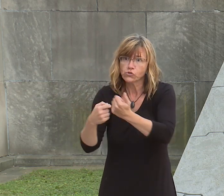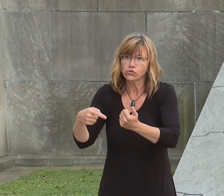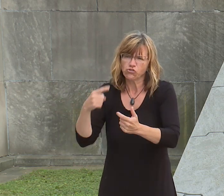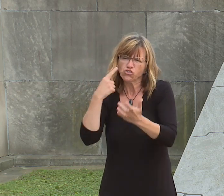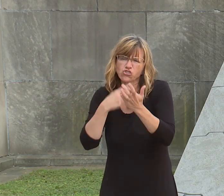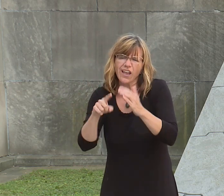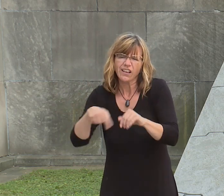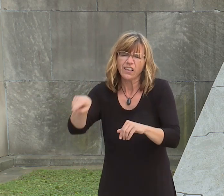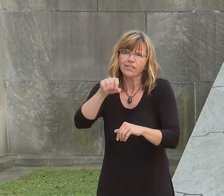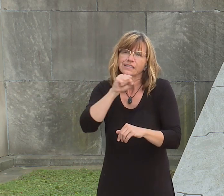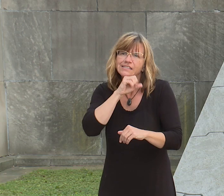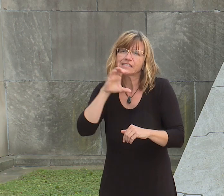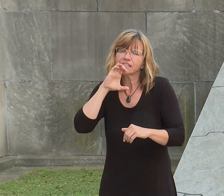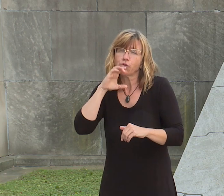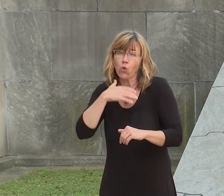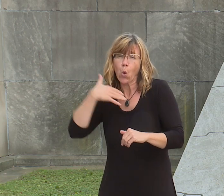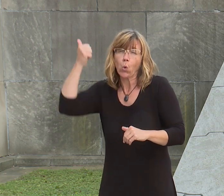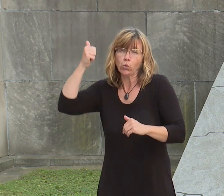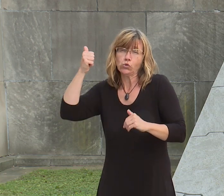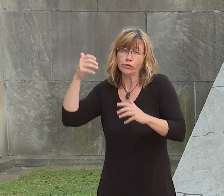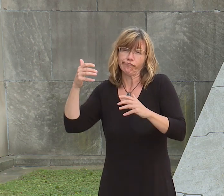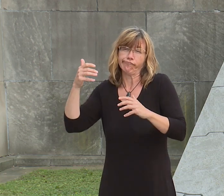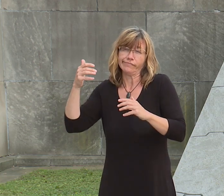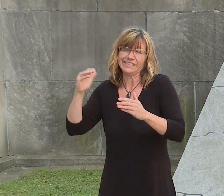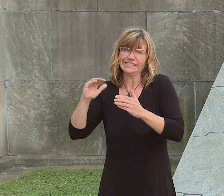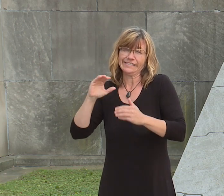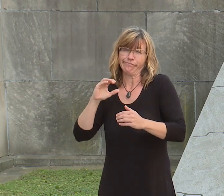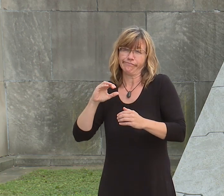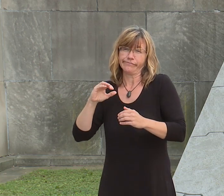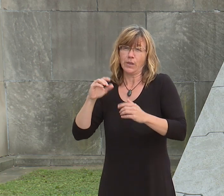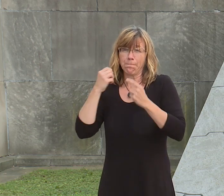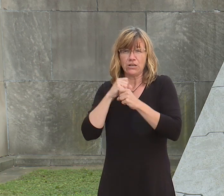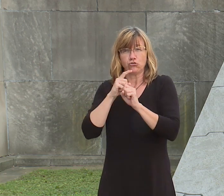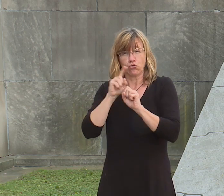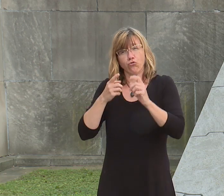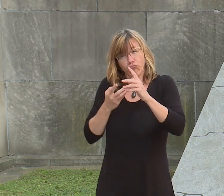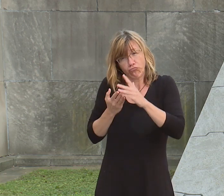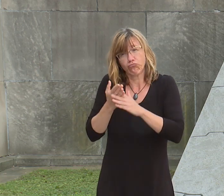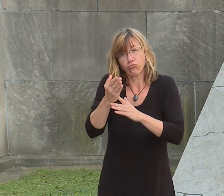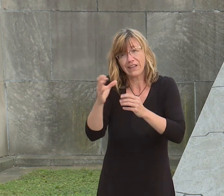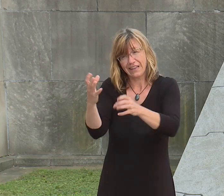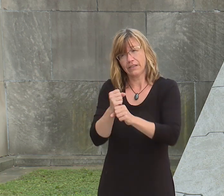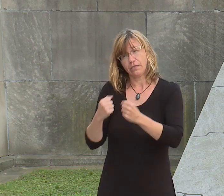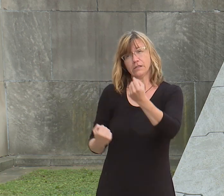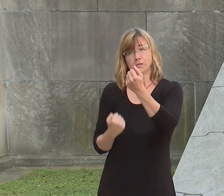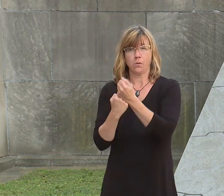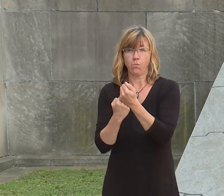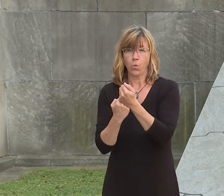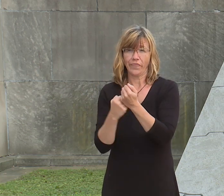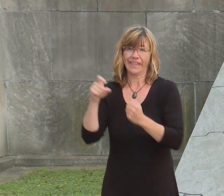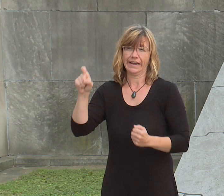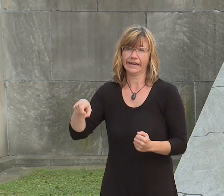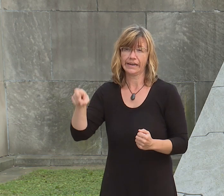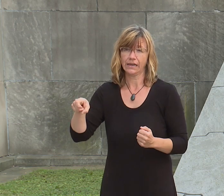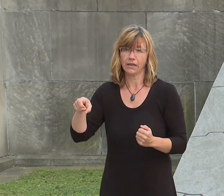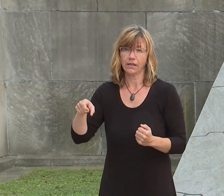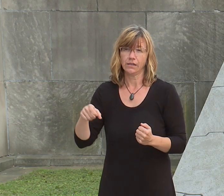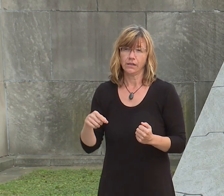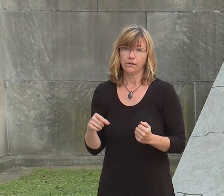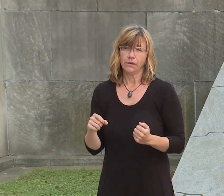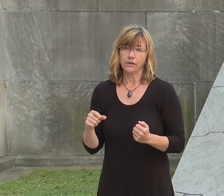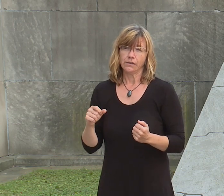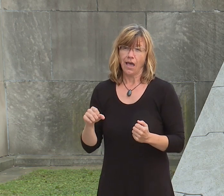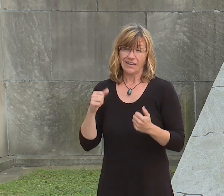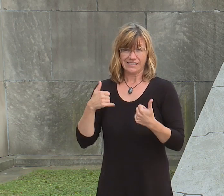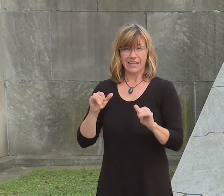older adults to make sure that they are making through this pandemic as best as possible. We are still utilizing our senior centers